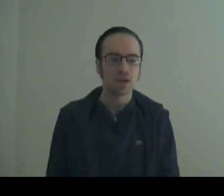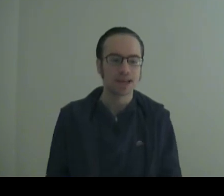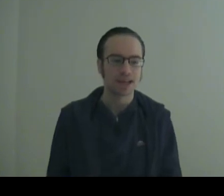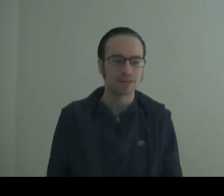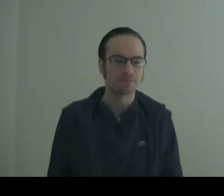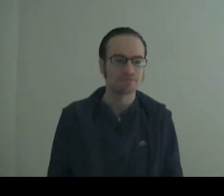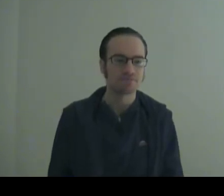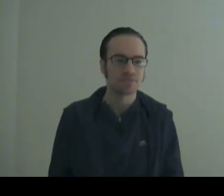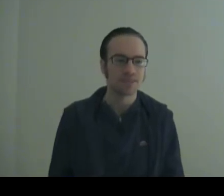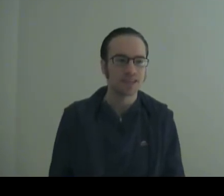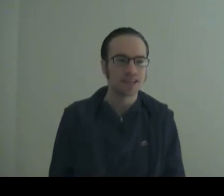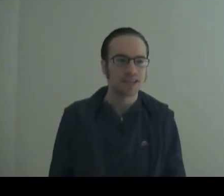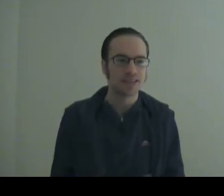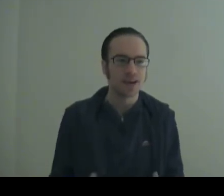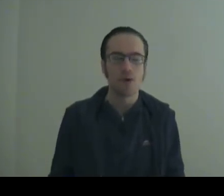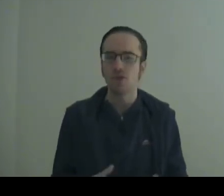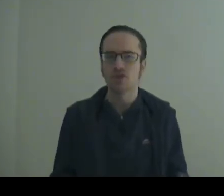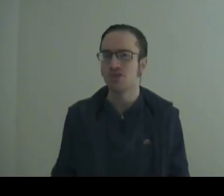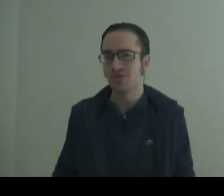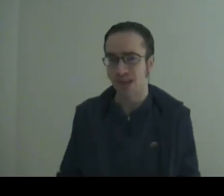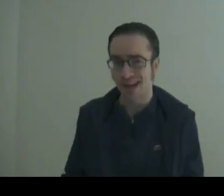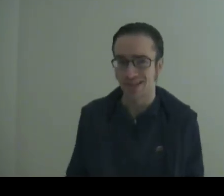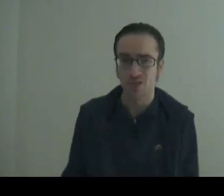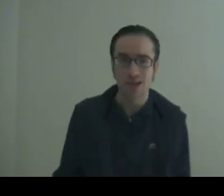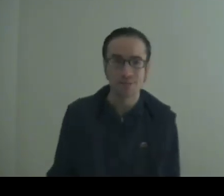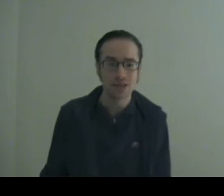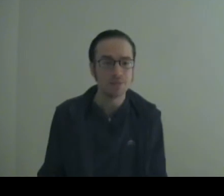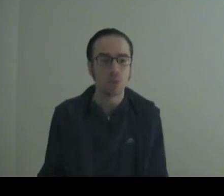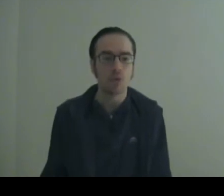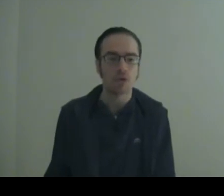controlling, I don't know, alter some genetics so they'd be more